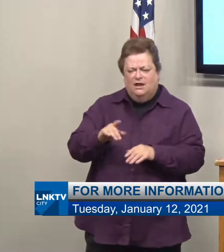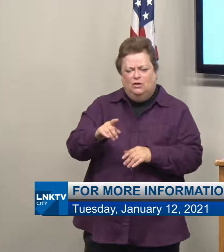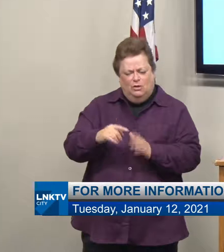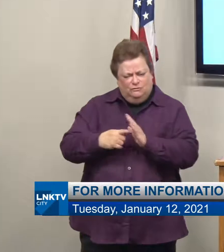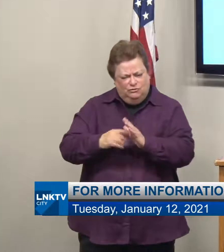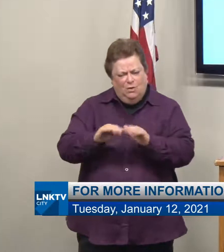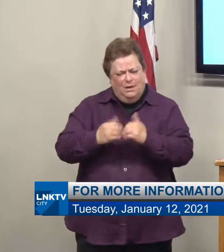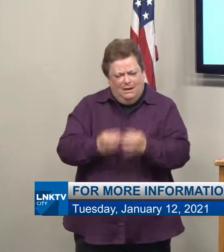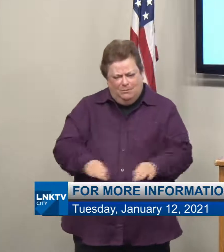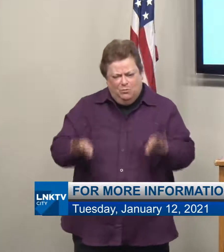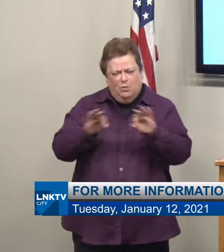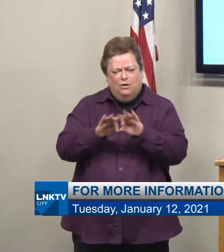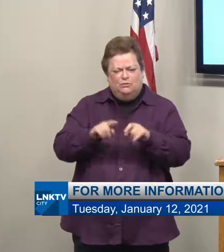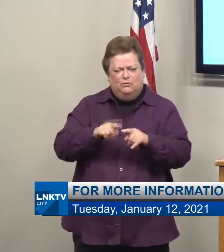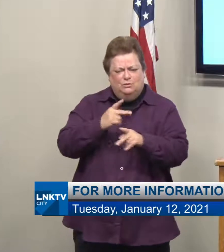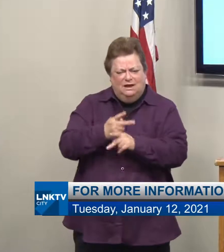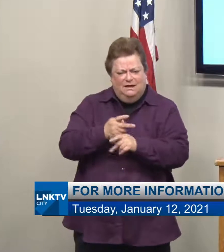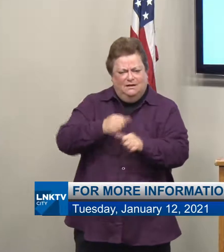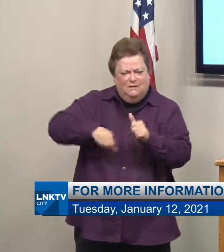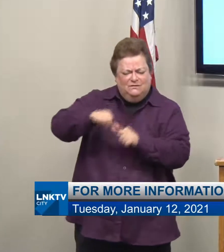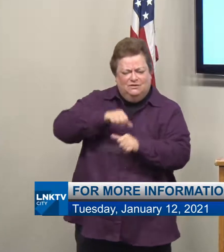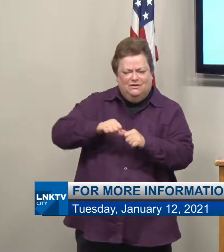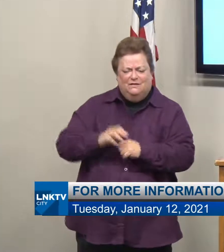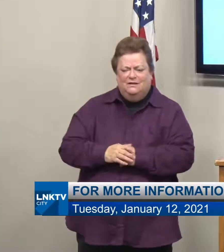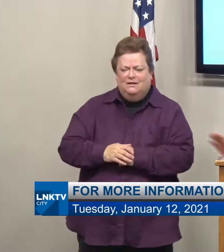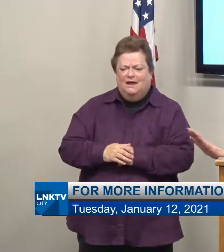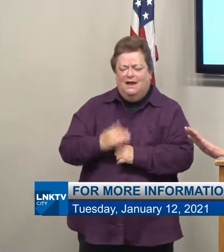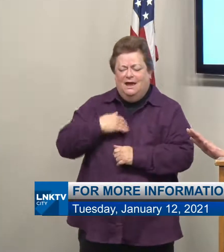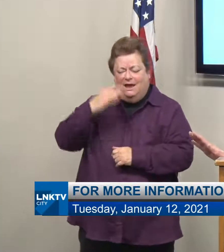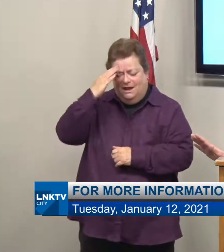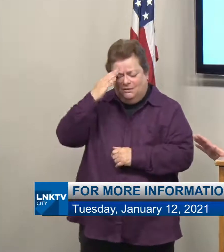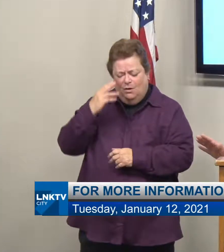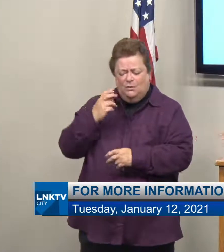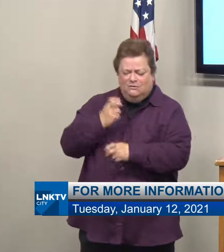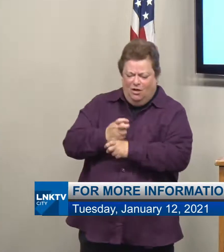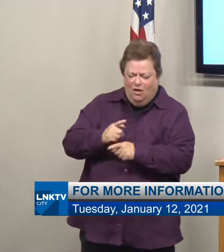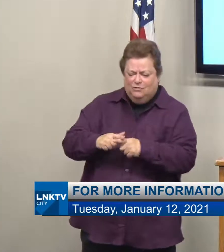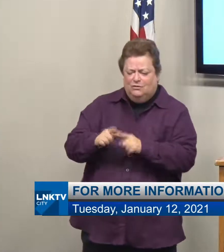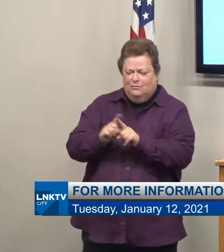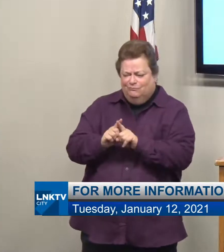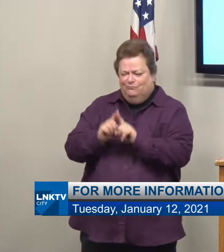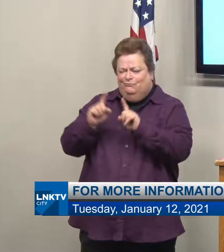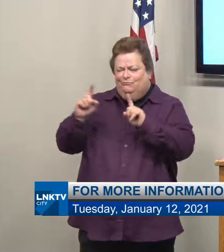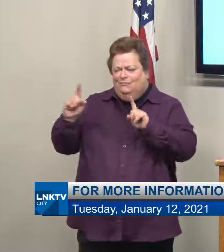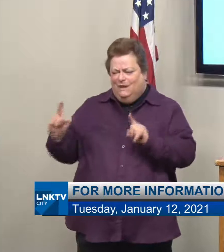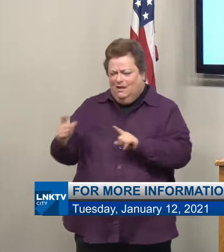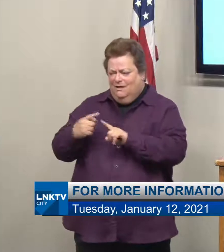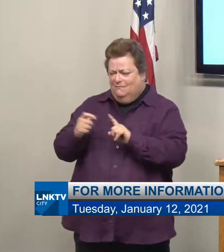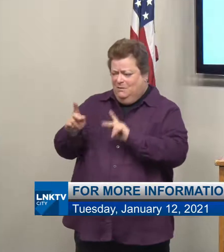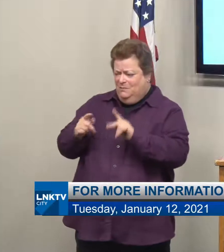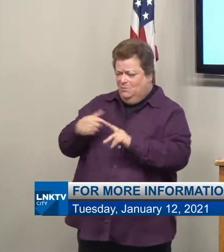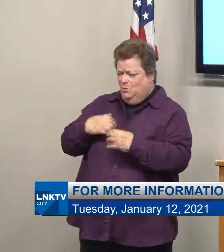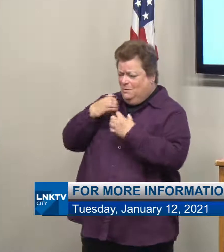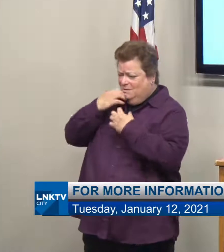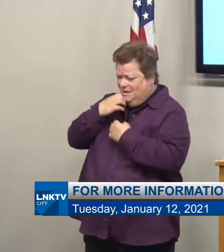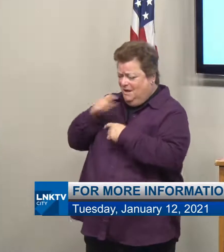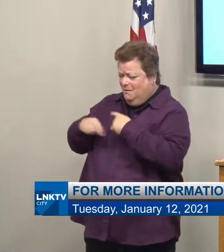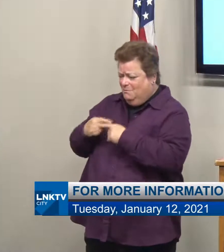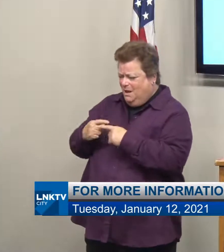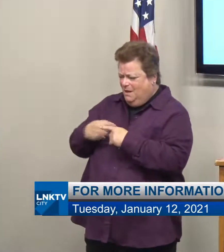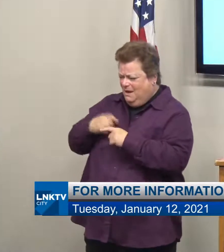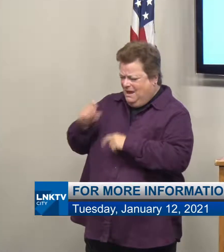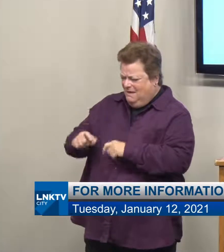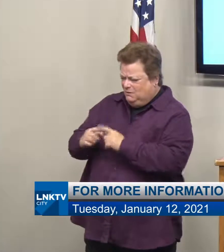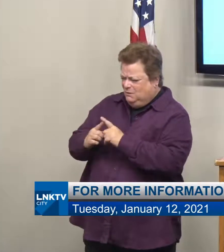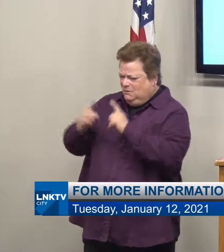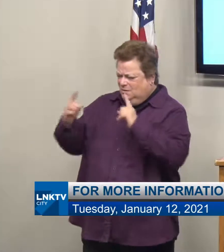another. And as hard as it is to remain at arm's length from those we care about, think about how heartbreaking